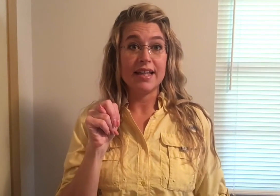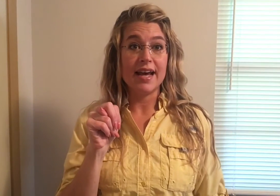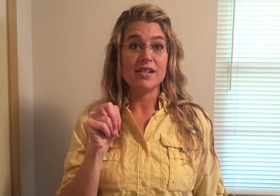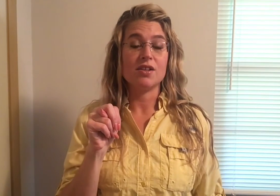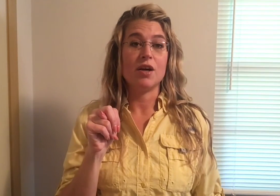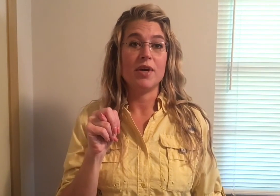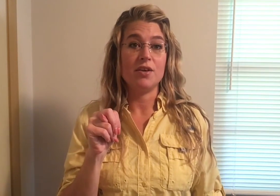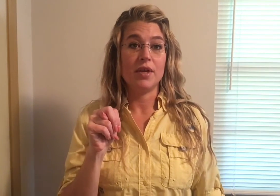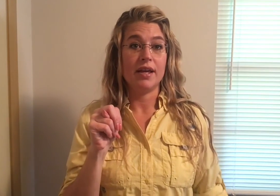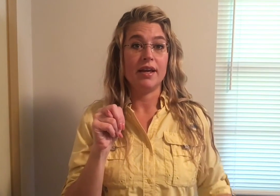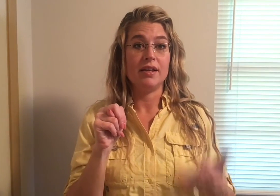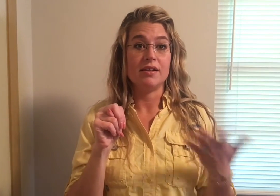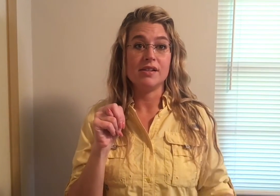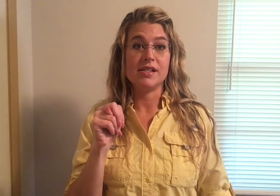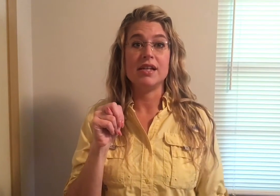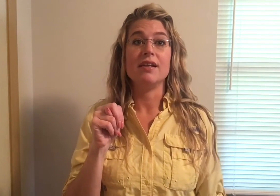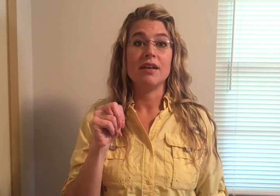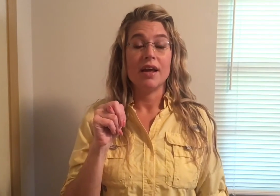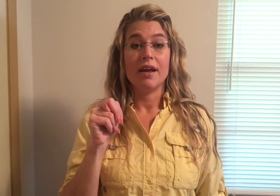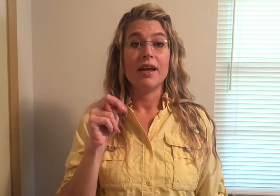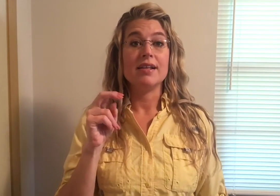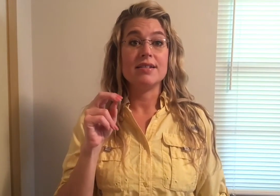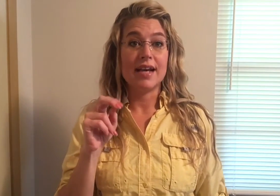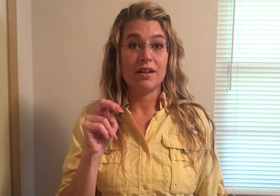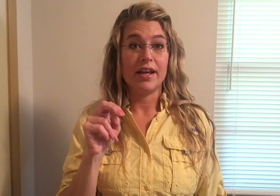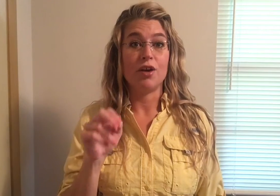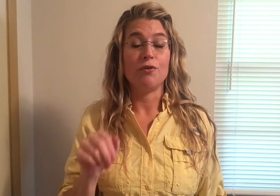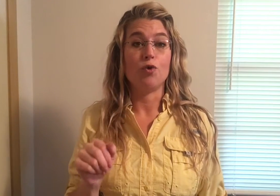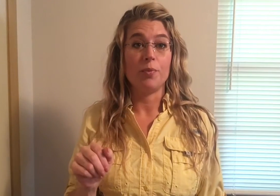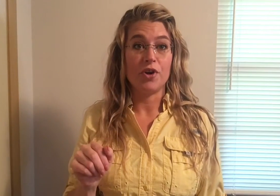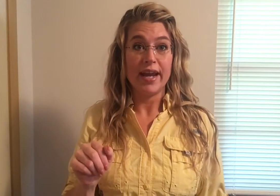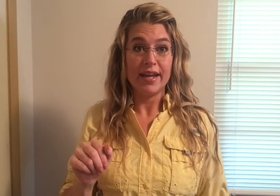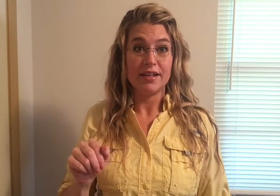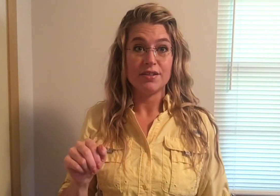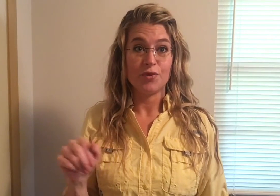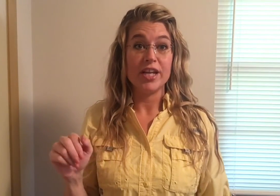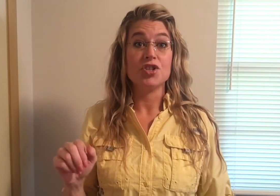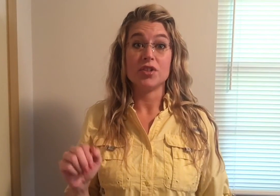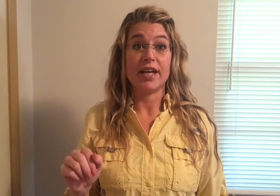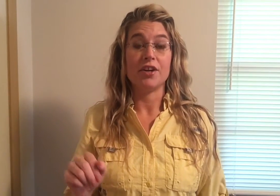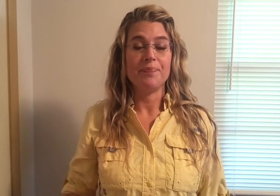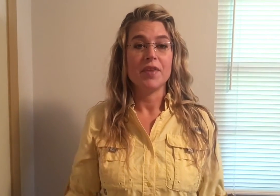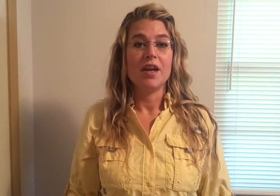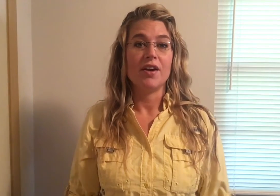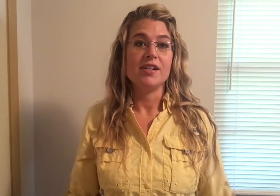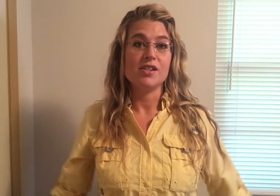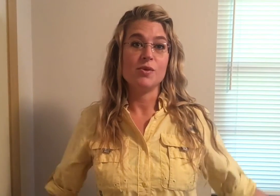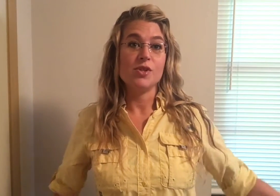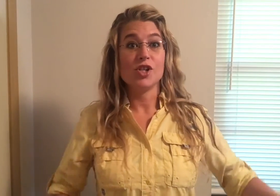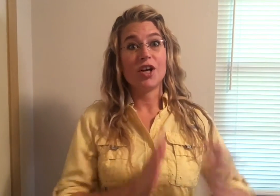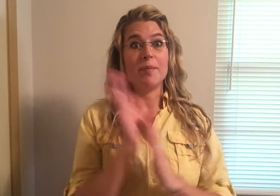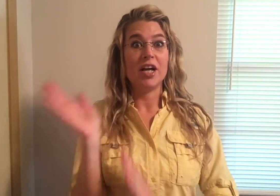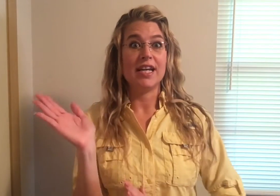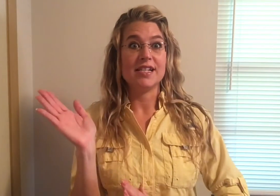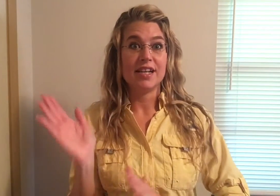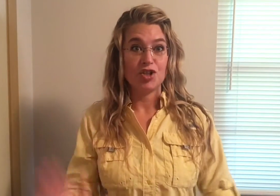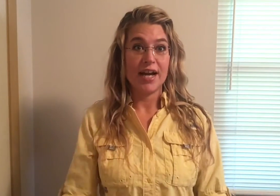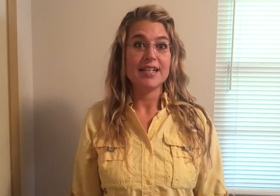that, so that way you can see exactly how to form your hand for each letter. All right, so sorry about getting sidetracked. Let